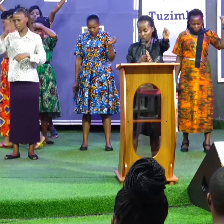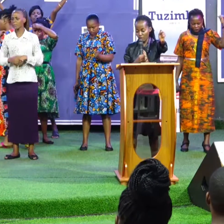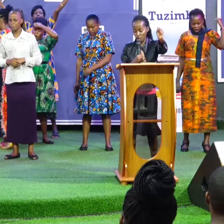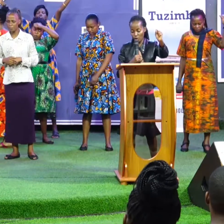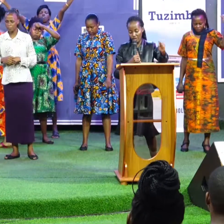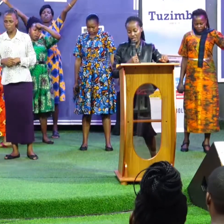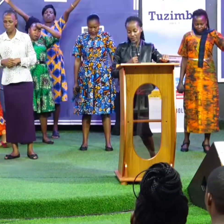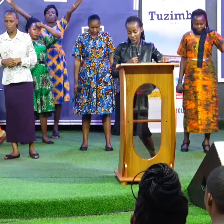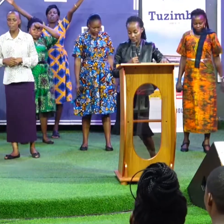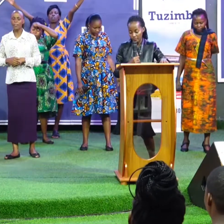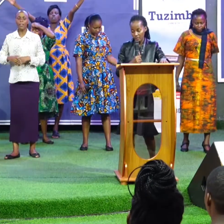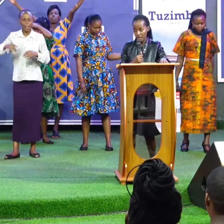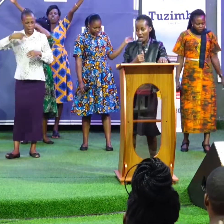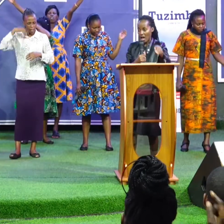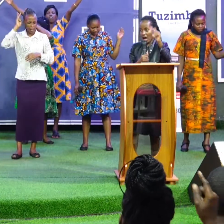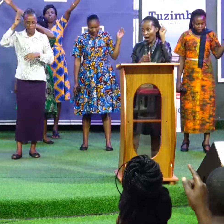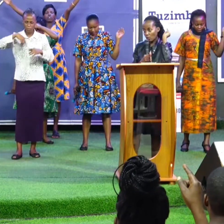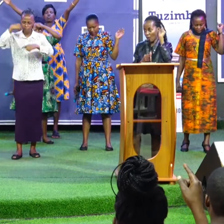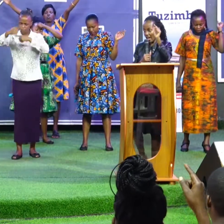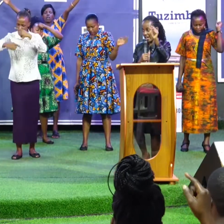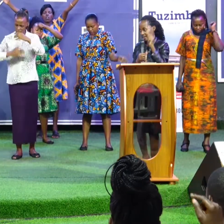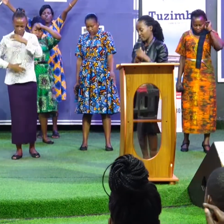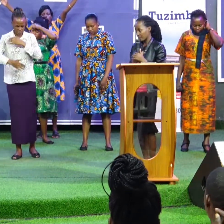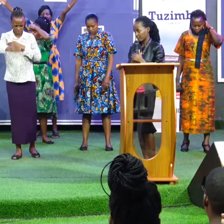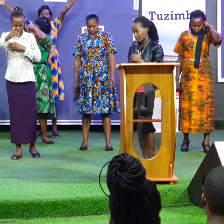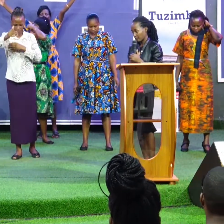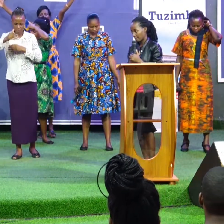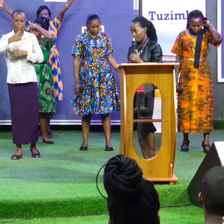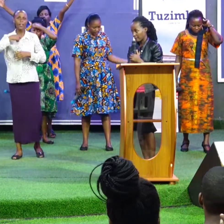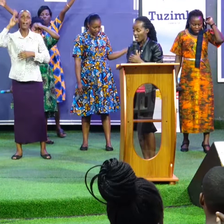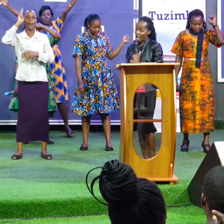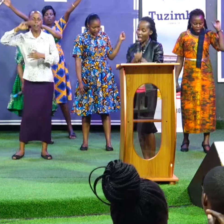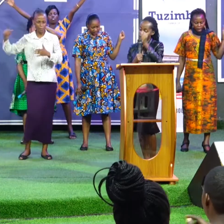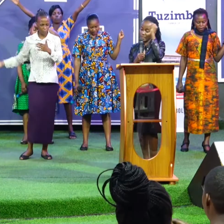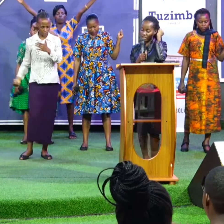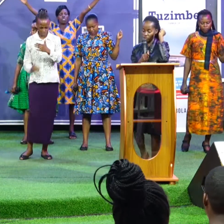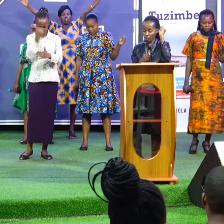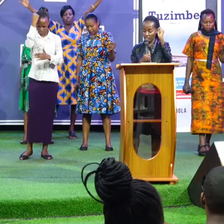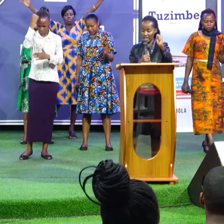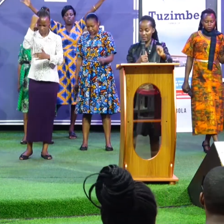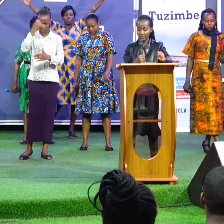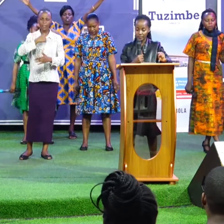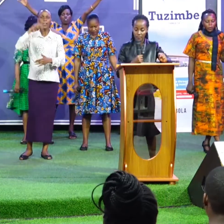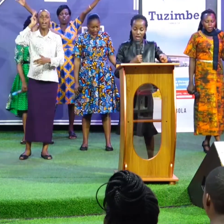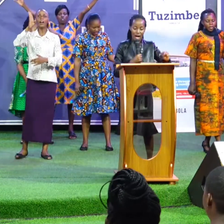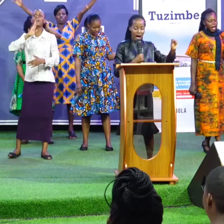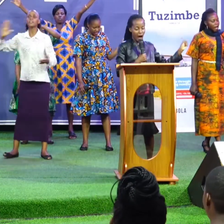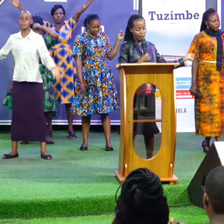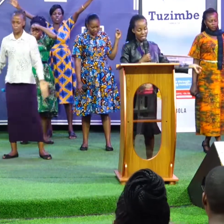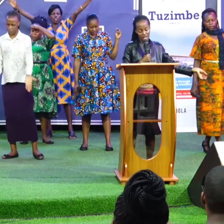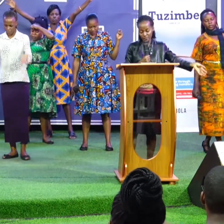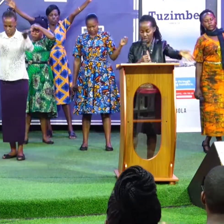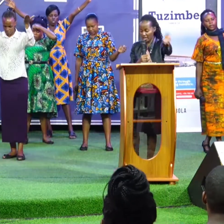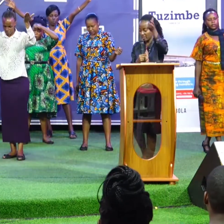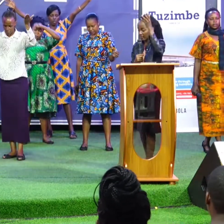garment of victory. I'll go ahead. I'll be exalted. I'll